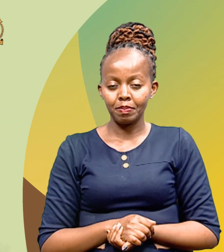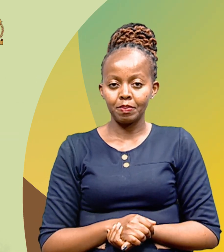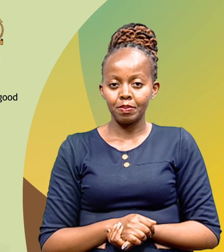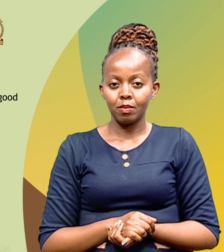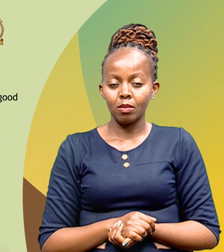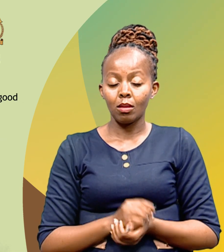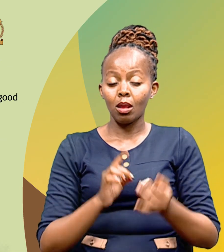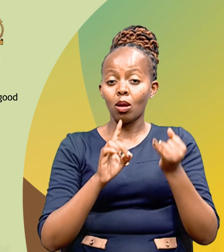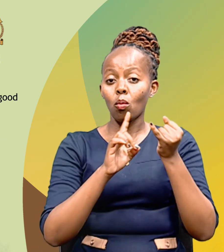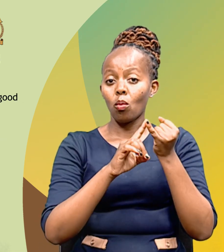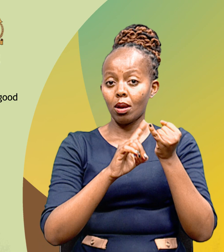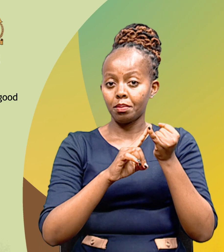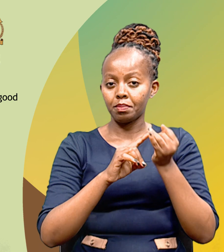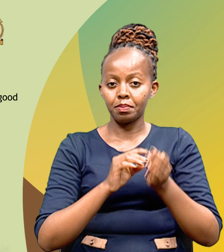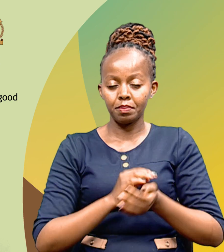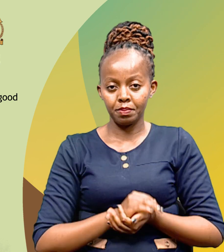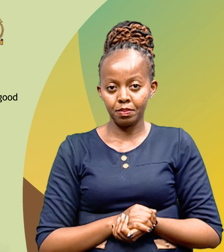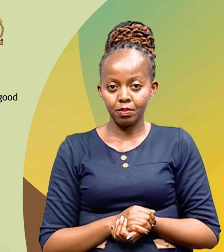1.